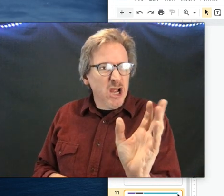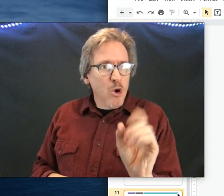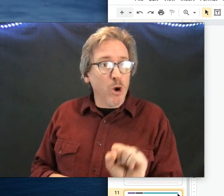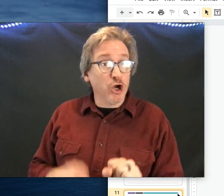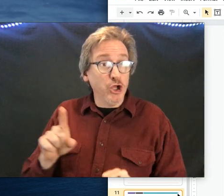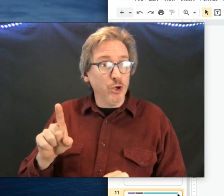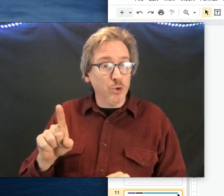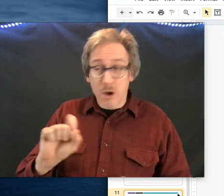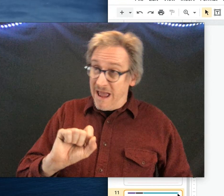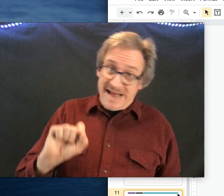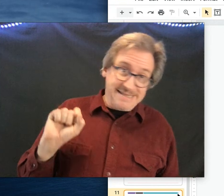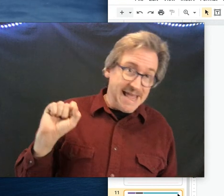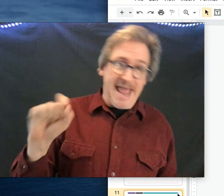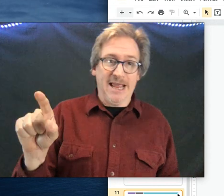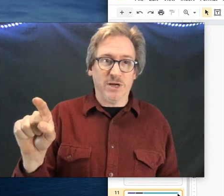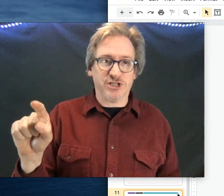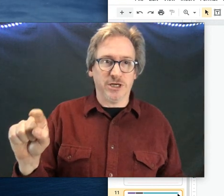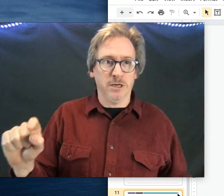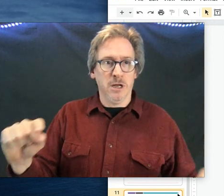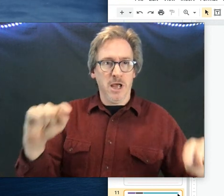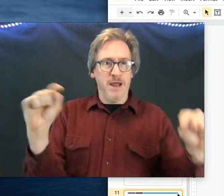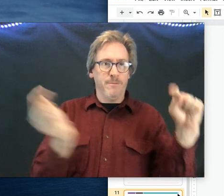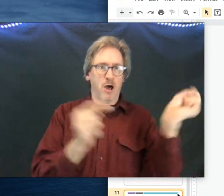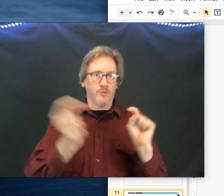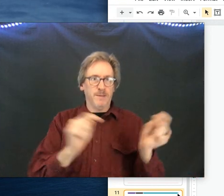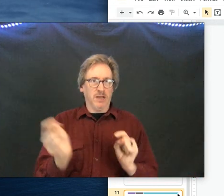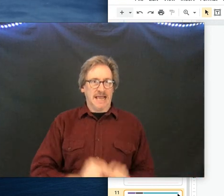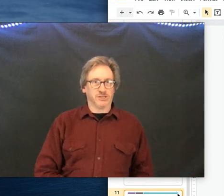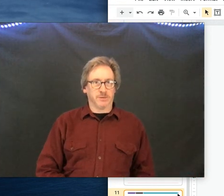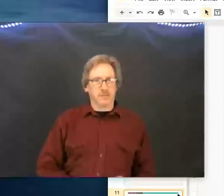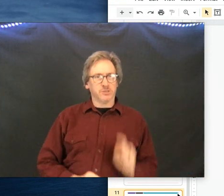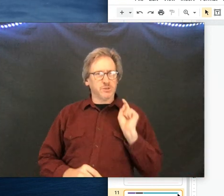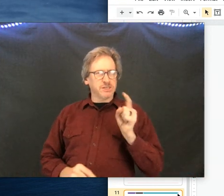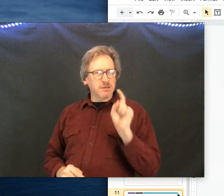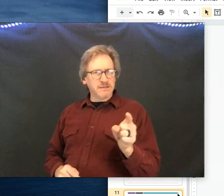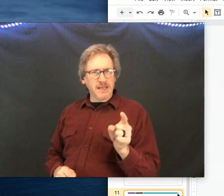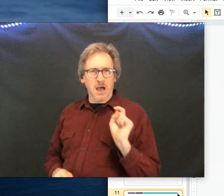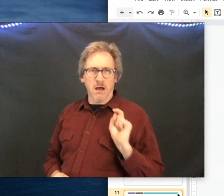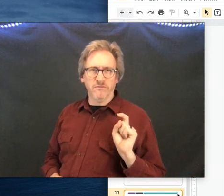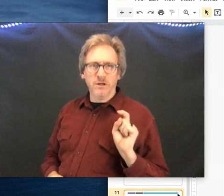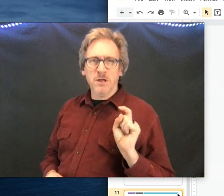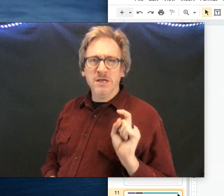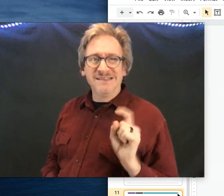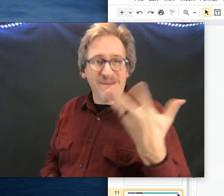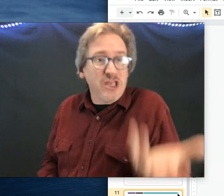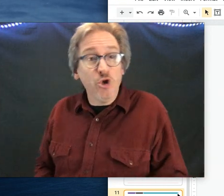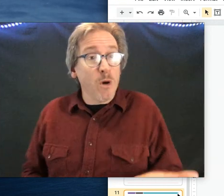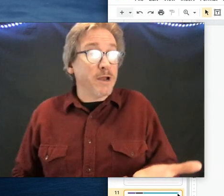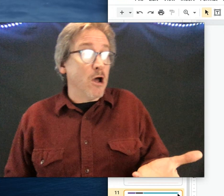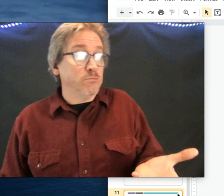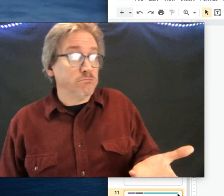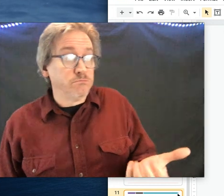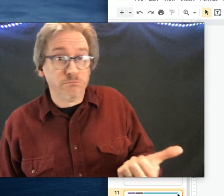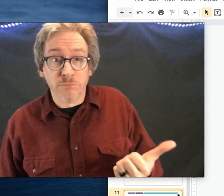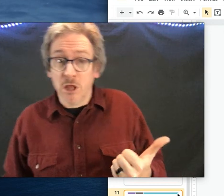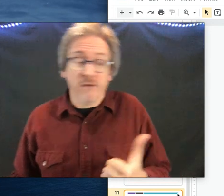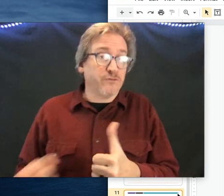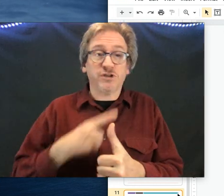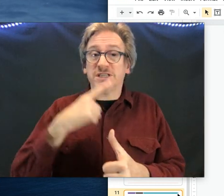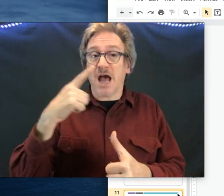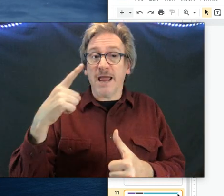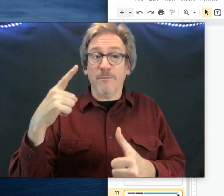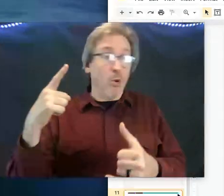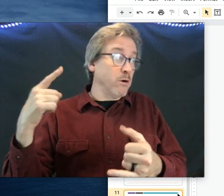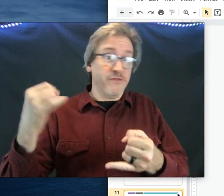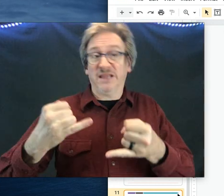on where you ask a question and other people answer it. So start to think of something you want to know.